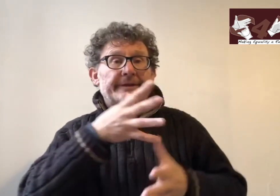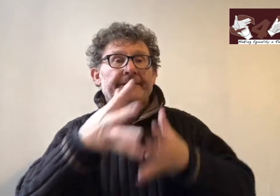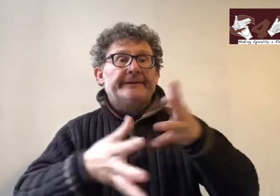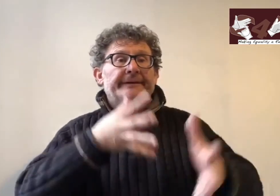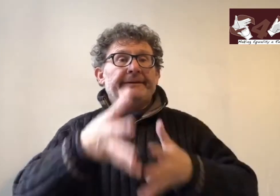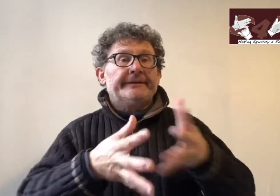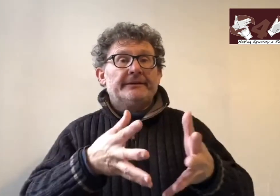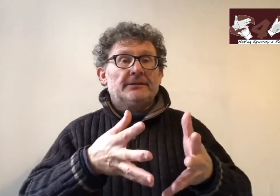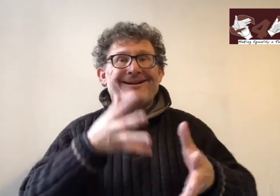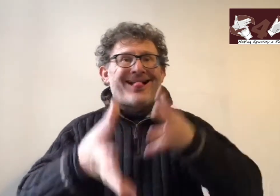who can sign,